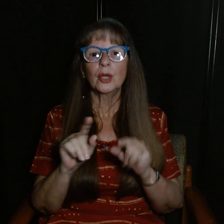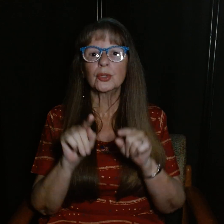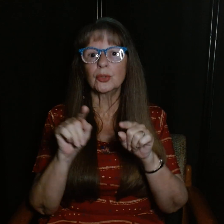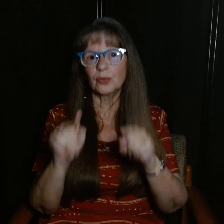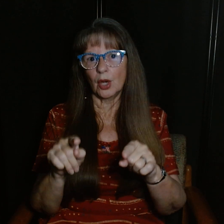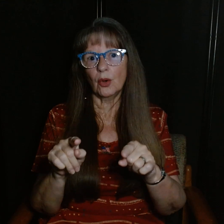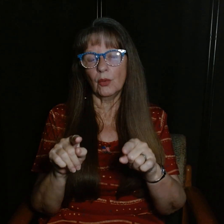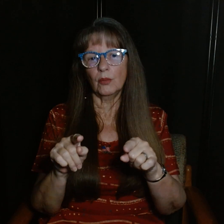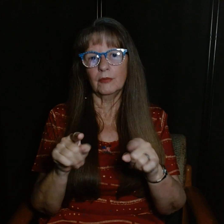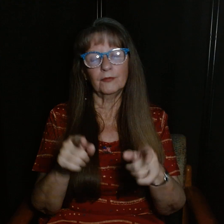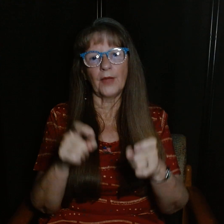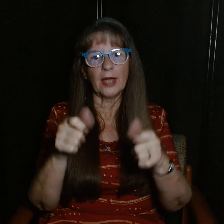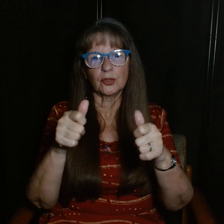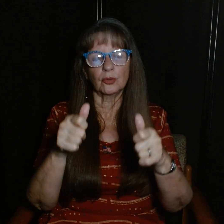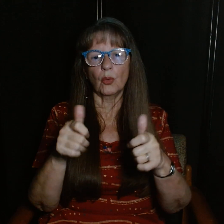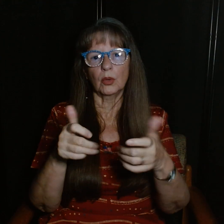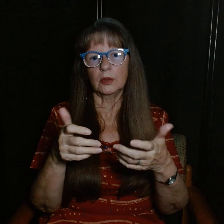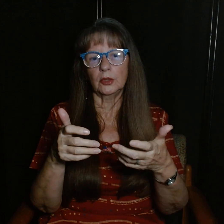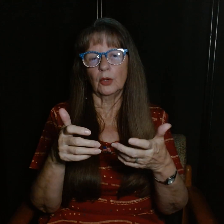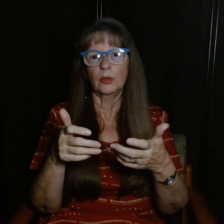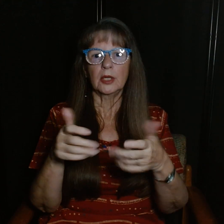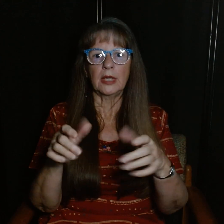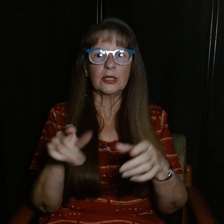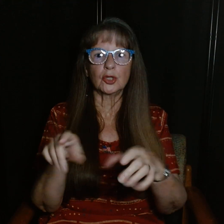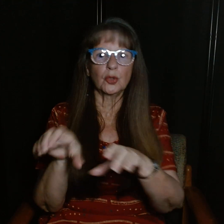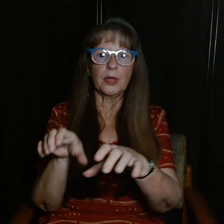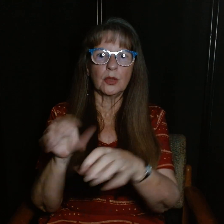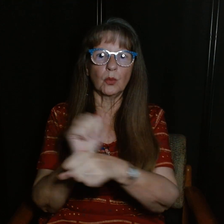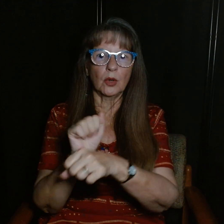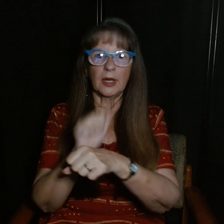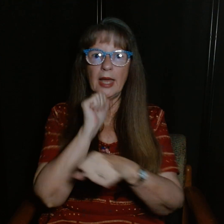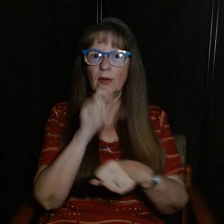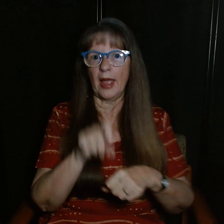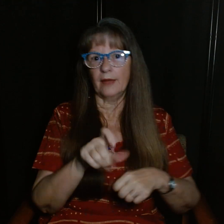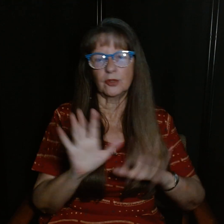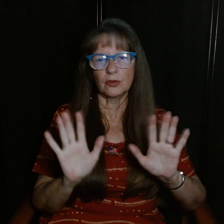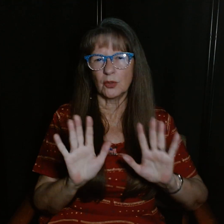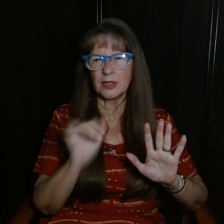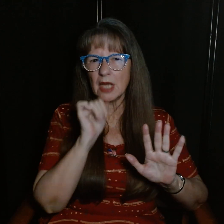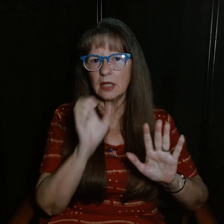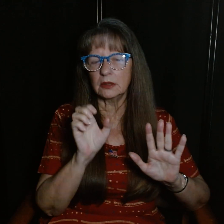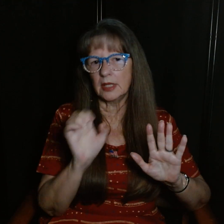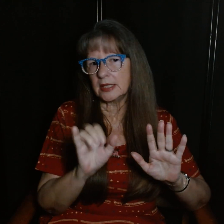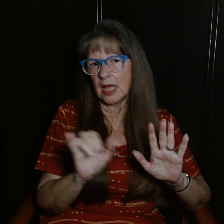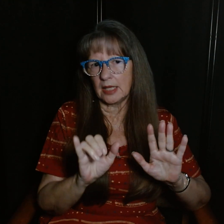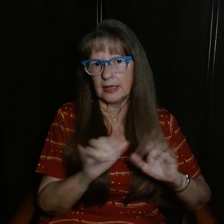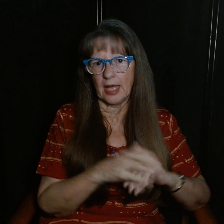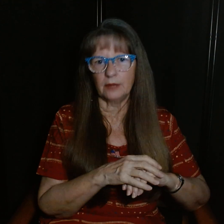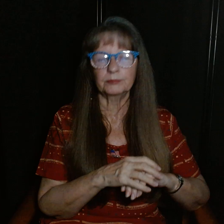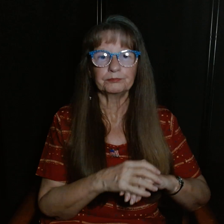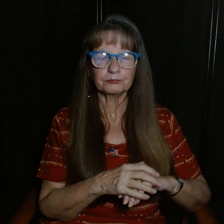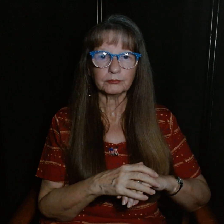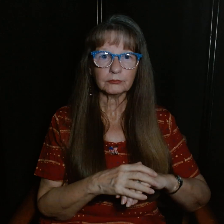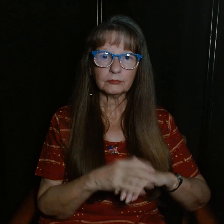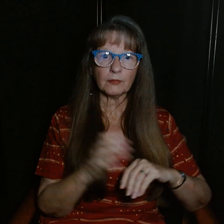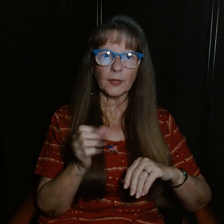to go faster, or, it's doing the work and I don't have to. So it's not like that.